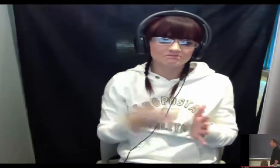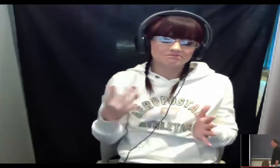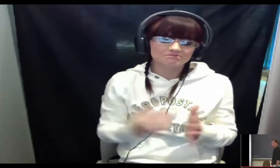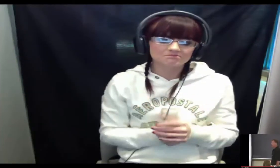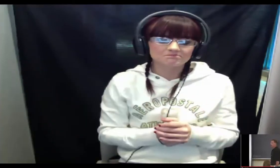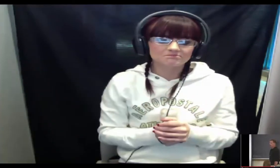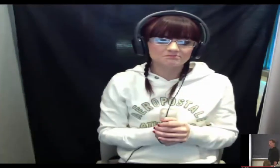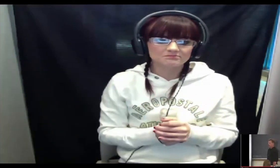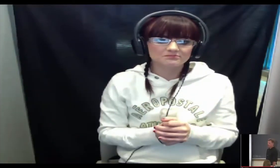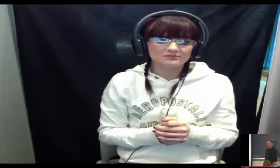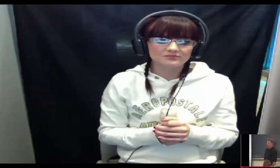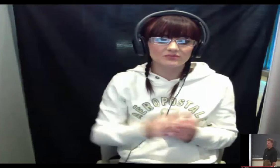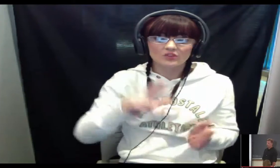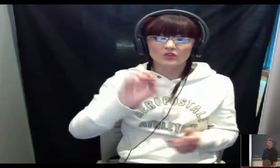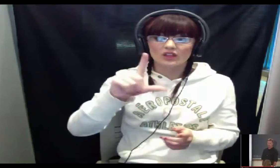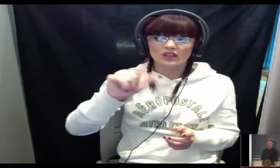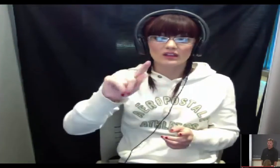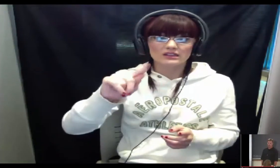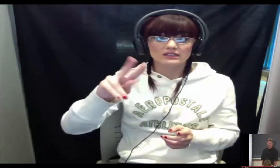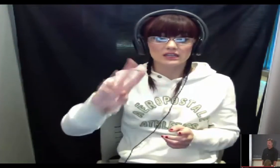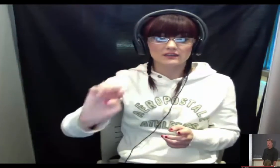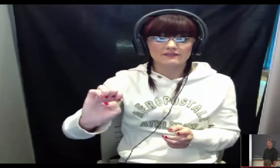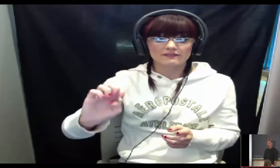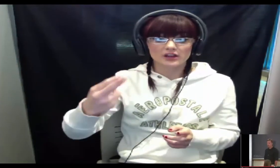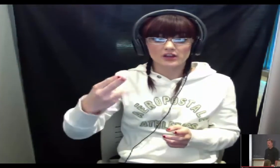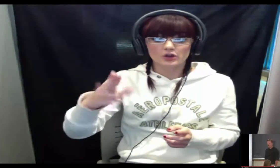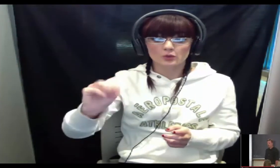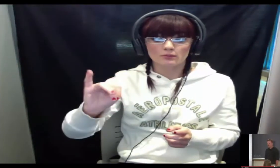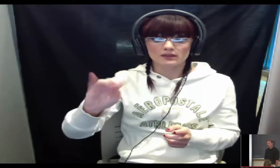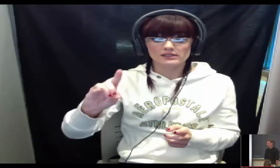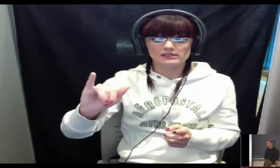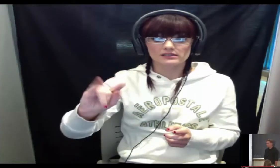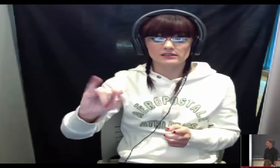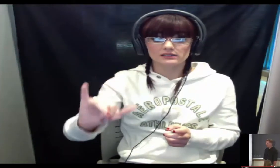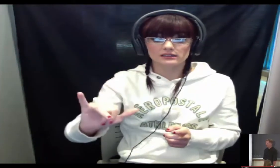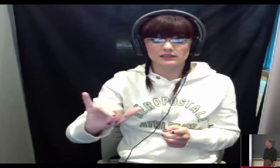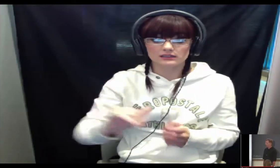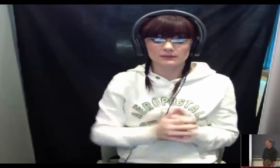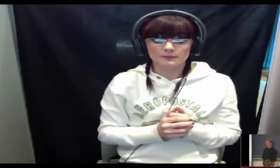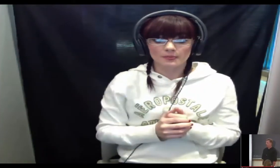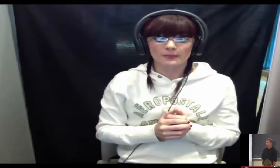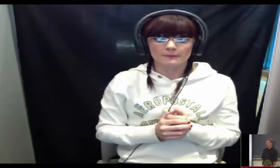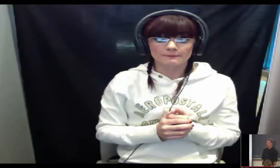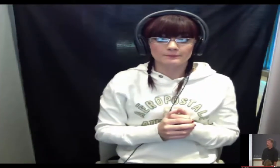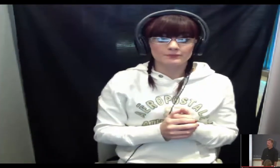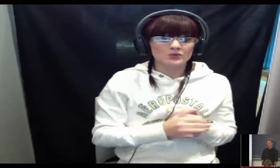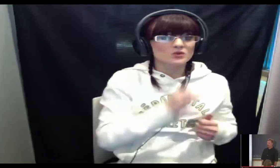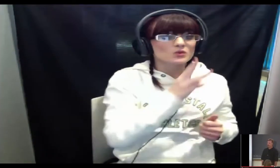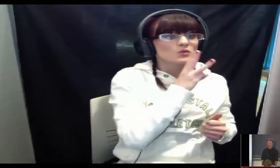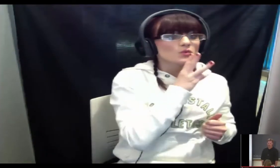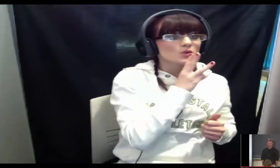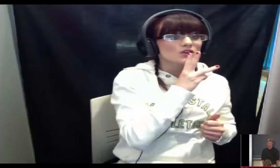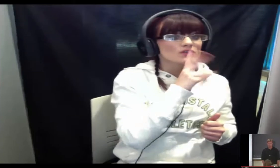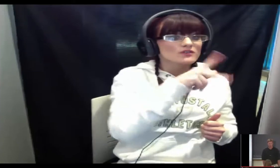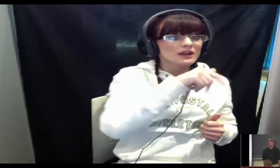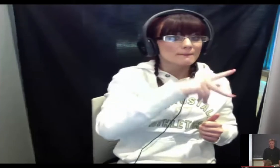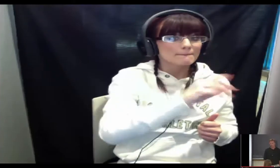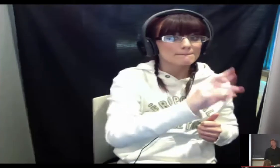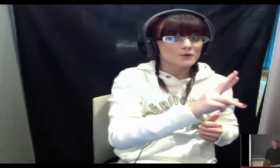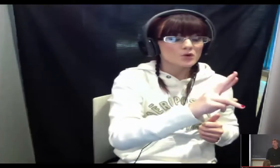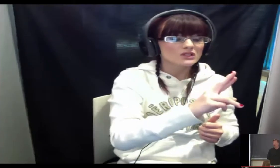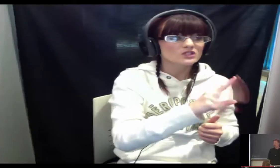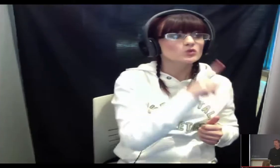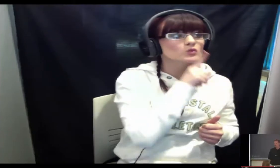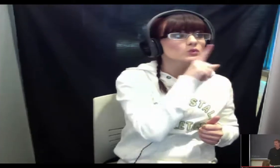The measure of the amount of water vapor actually in the air compared with the maximum amount that the air